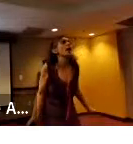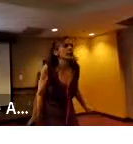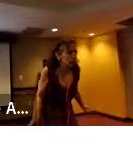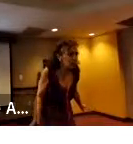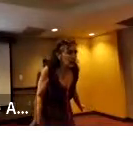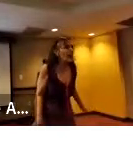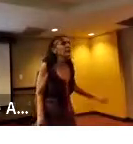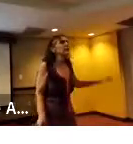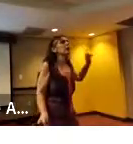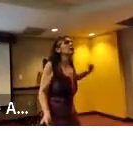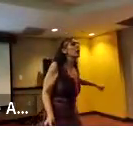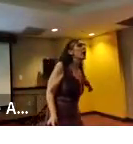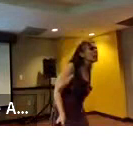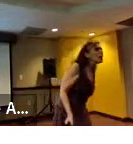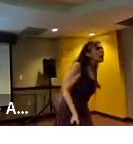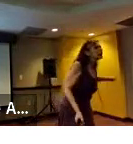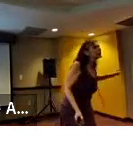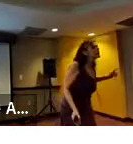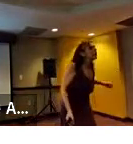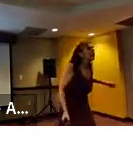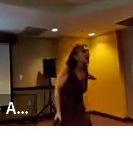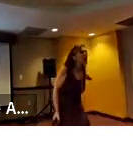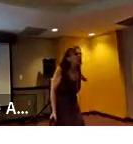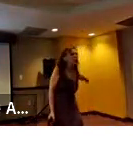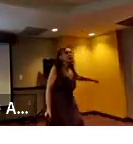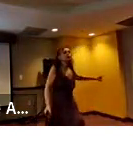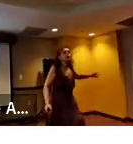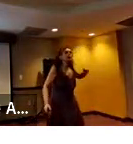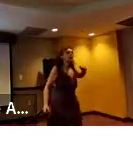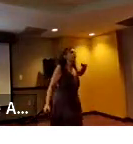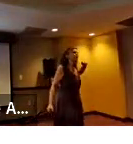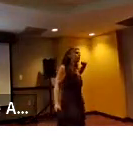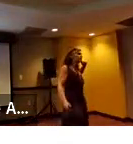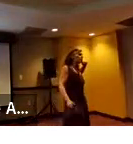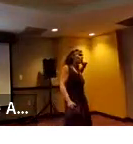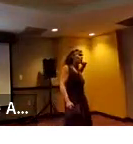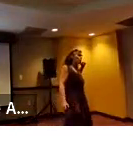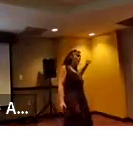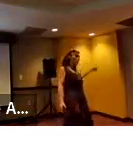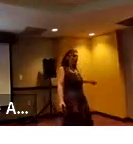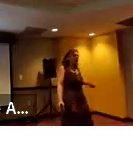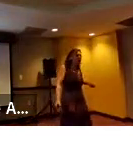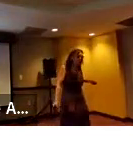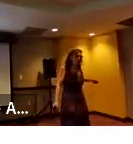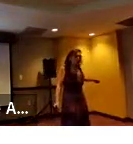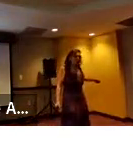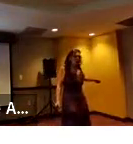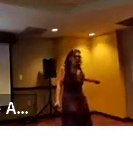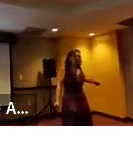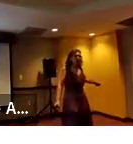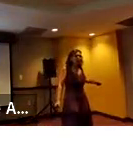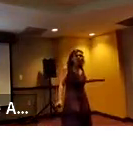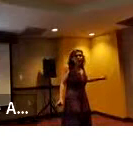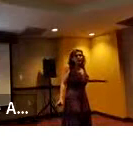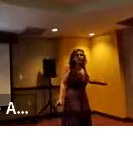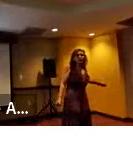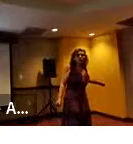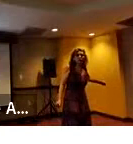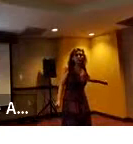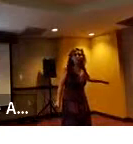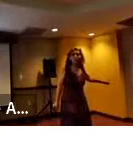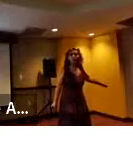word blind. They still do it. It's still going on. I just watched something that was done 1 month ago by a